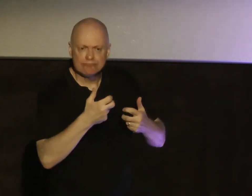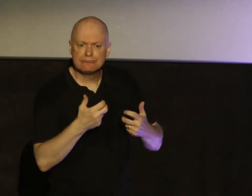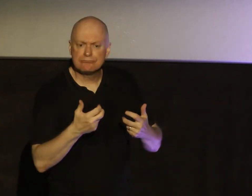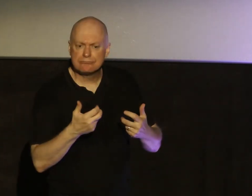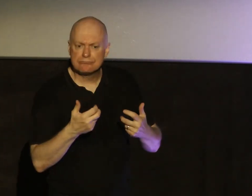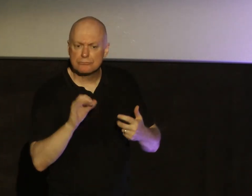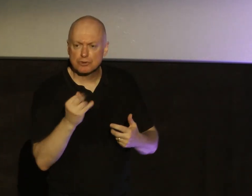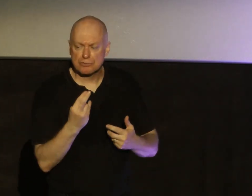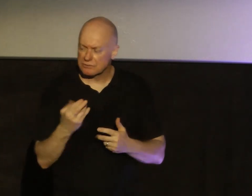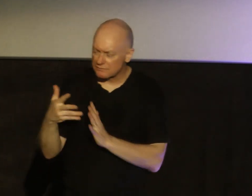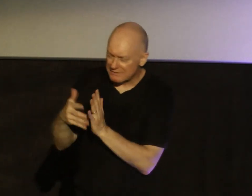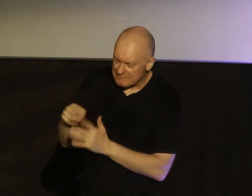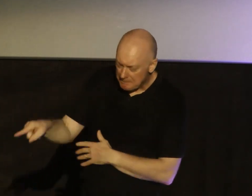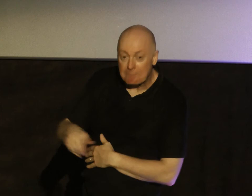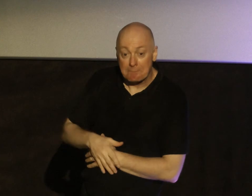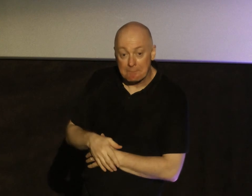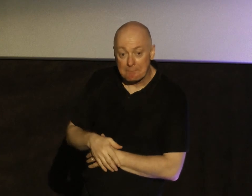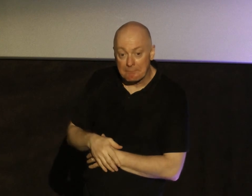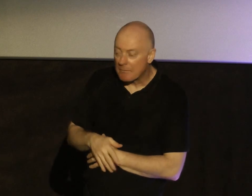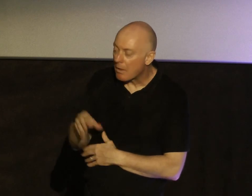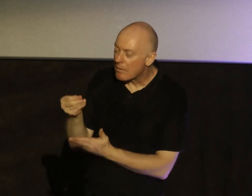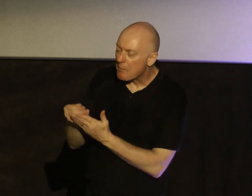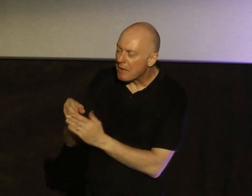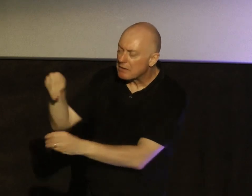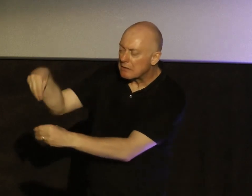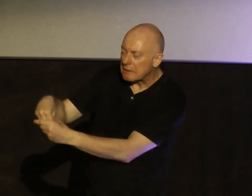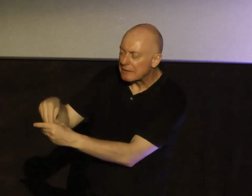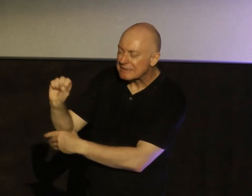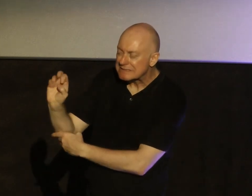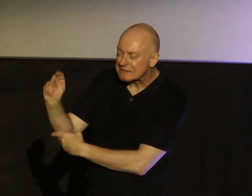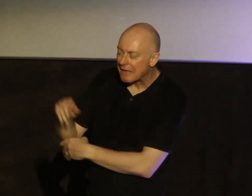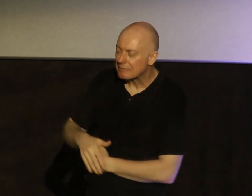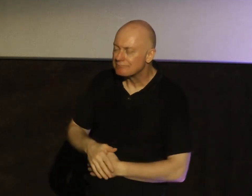tests their integrity by putting the money in their sacks.